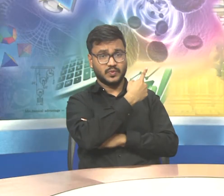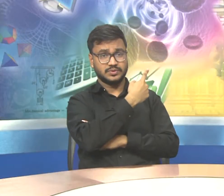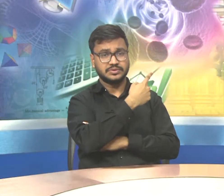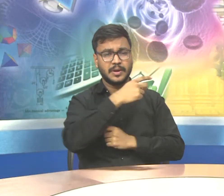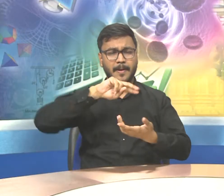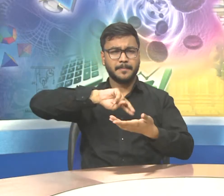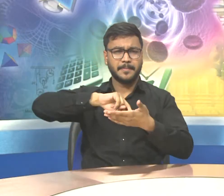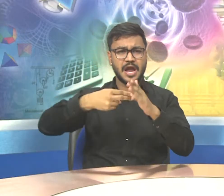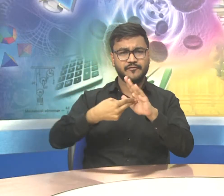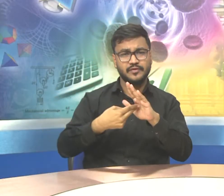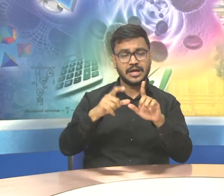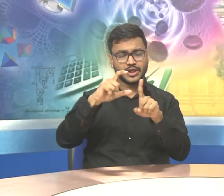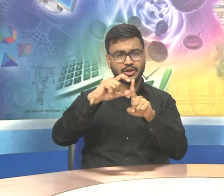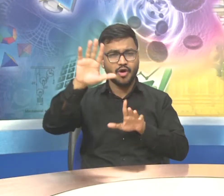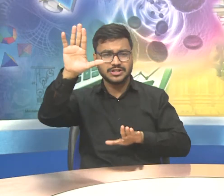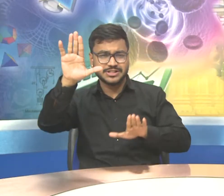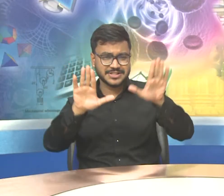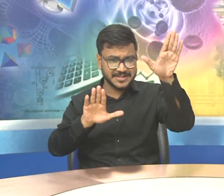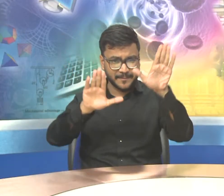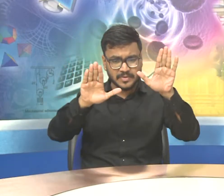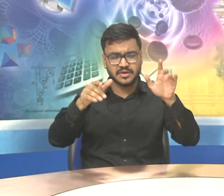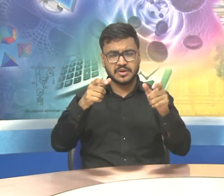Second is democracy.